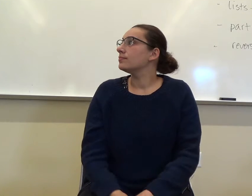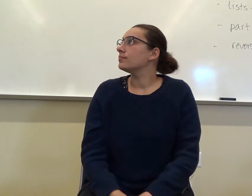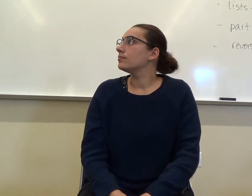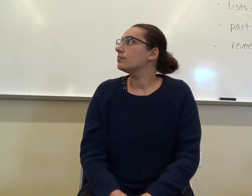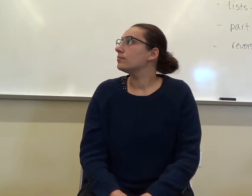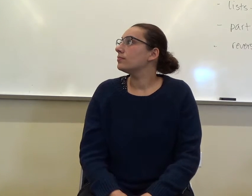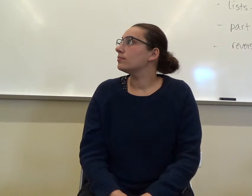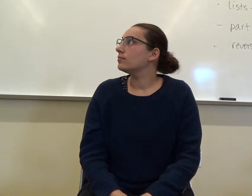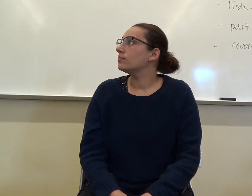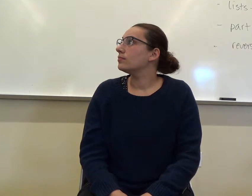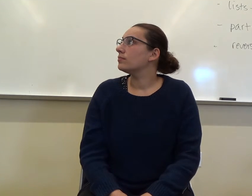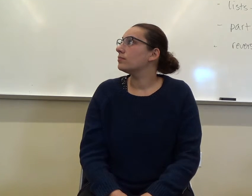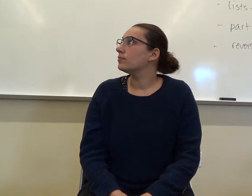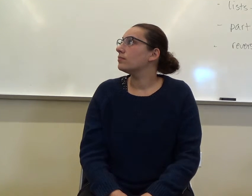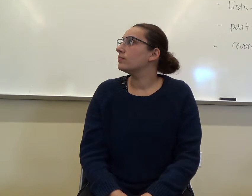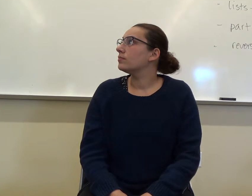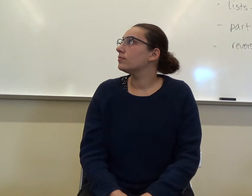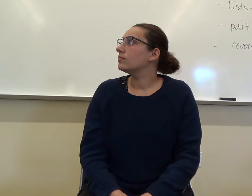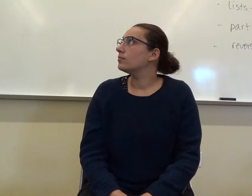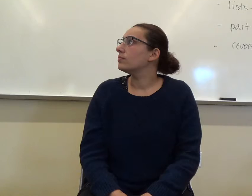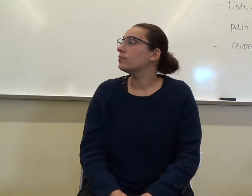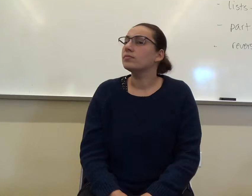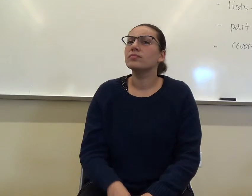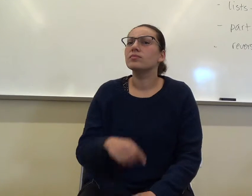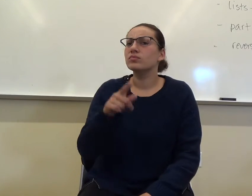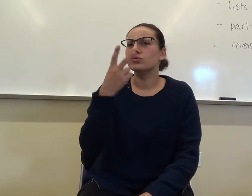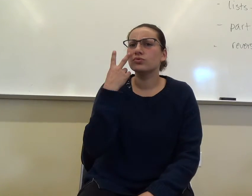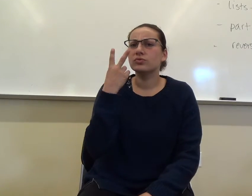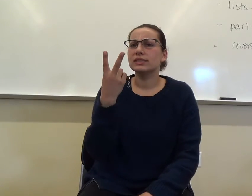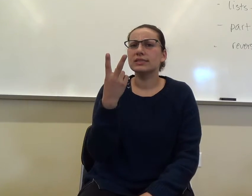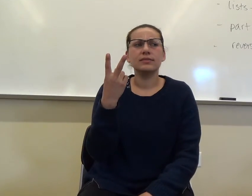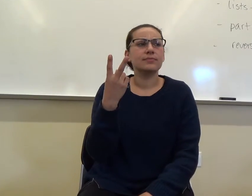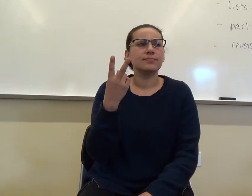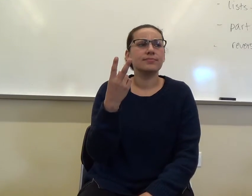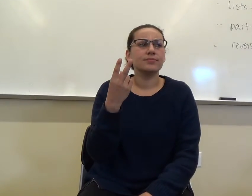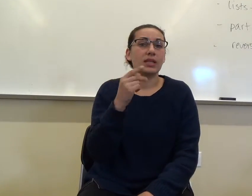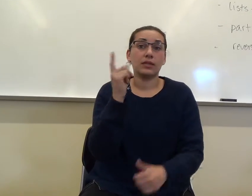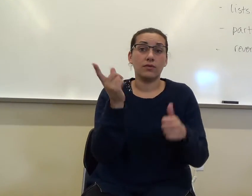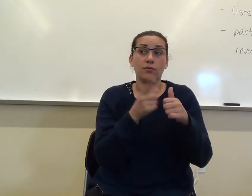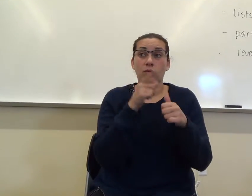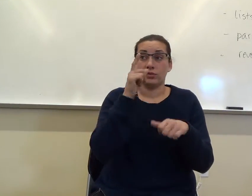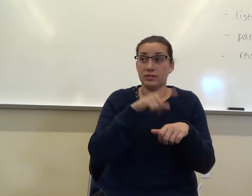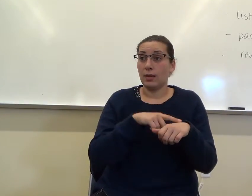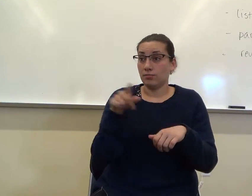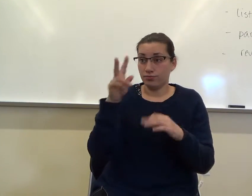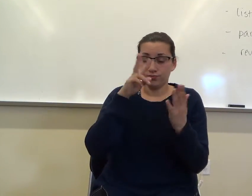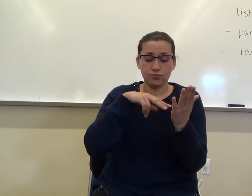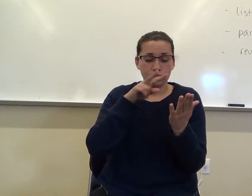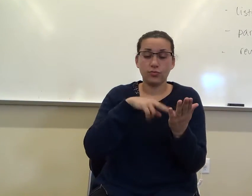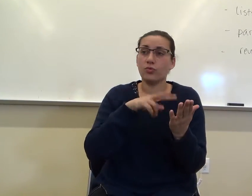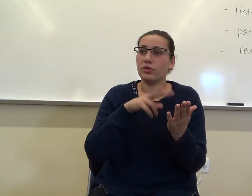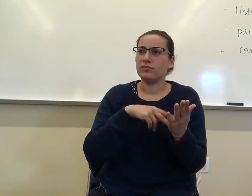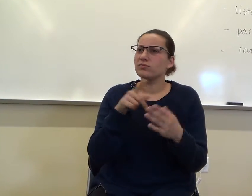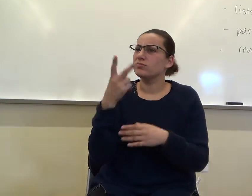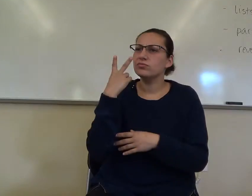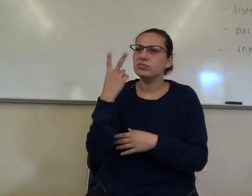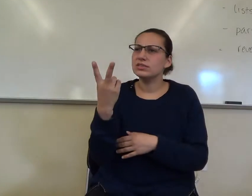what do you see when you are reading through this the first time? What do you see repeated